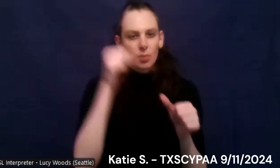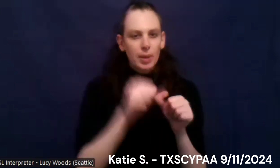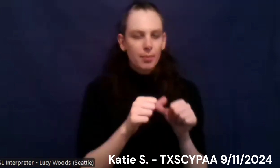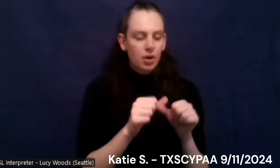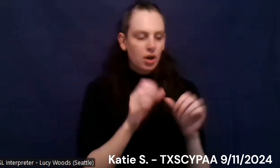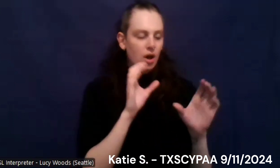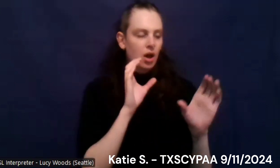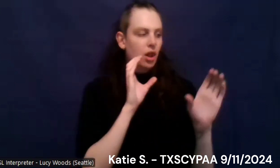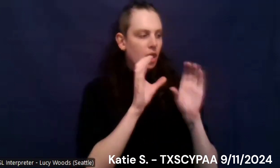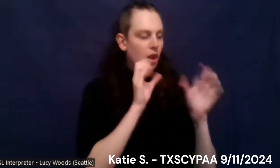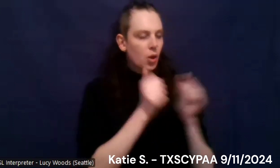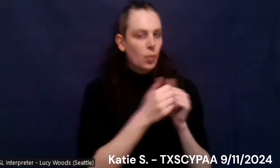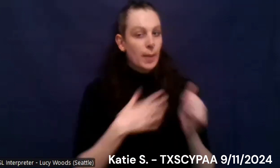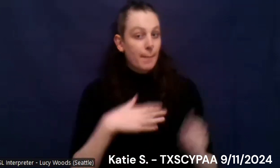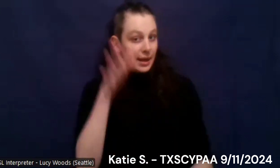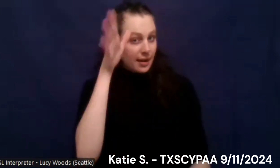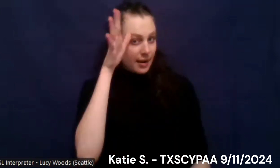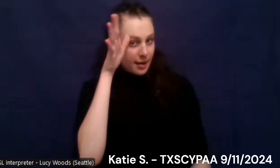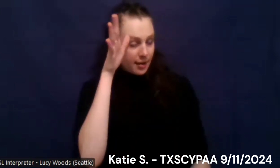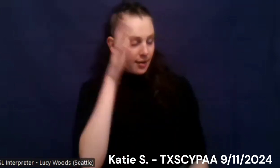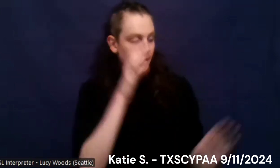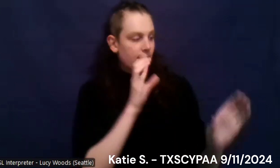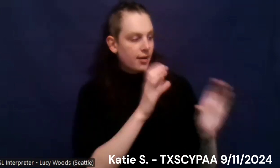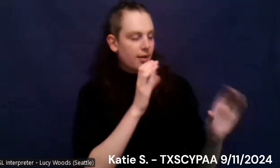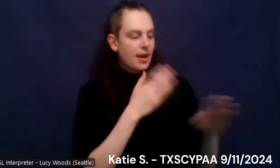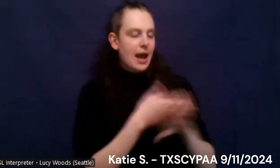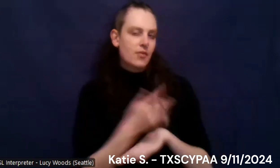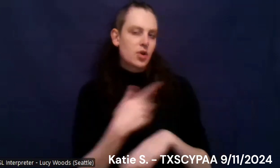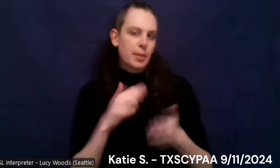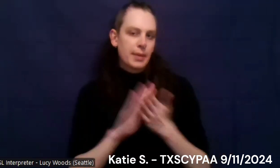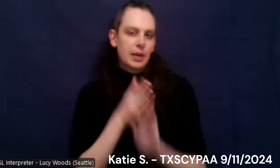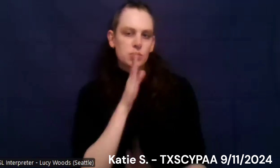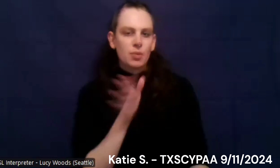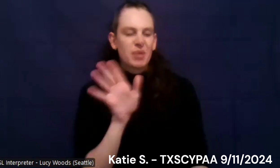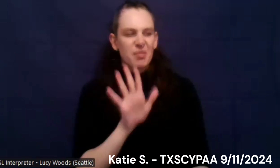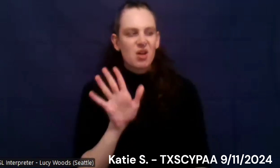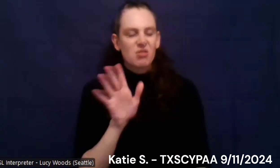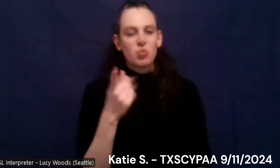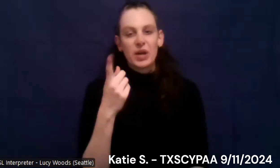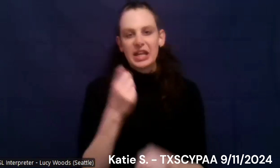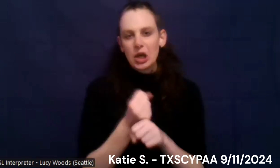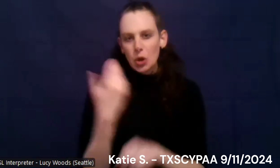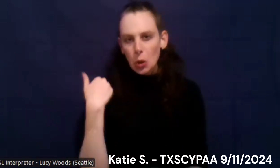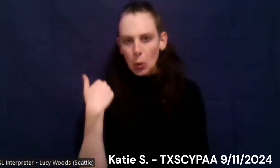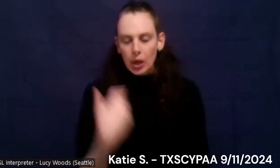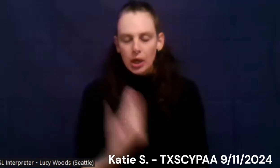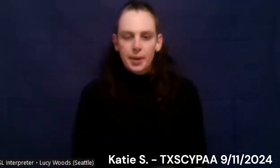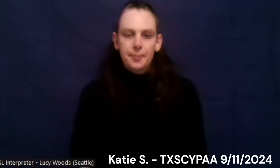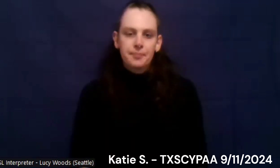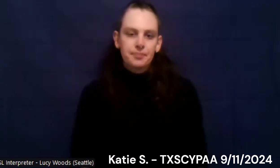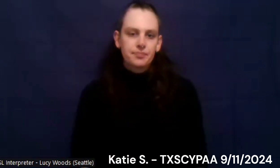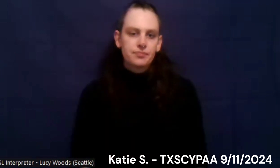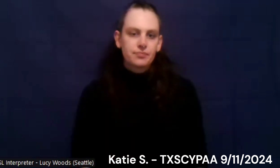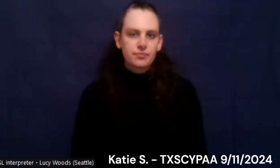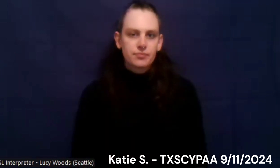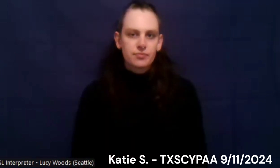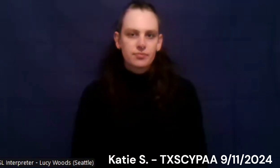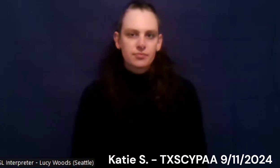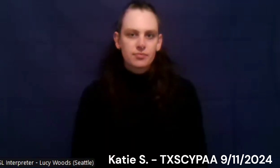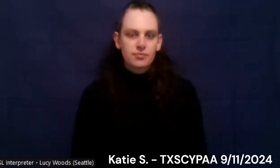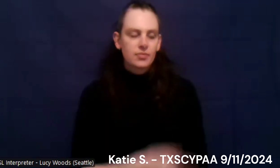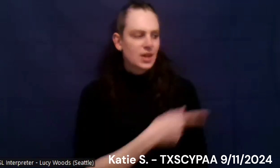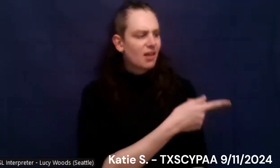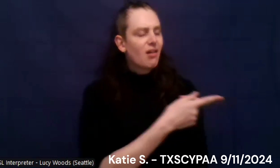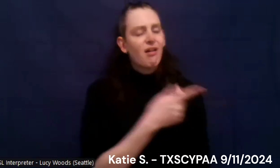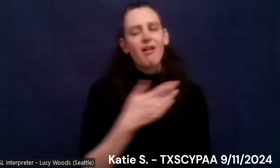with my dad after I got sober. And to be fair, this is like a year ago. um he was like, oh, I'm so glad that